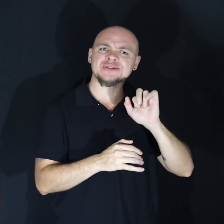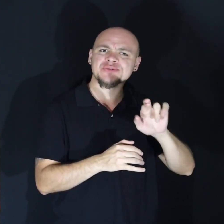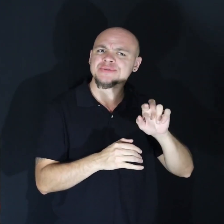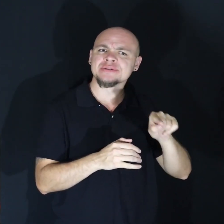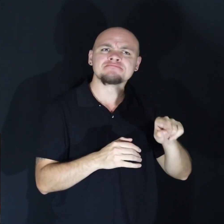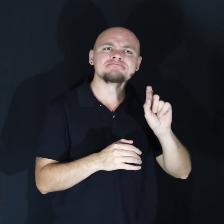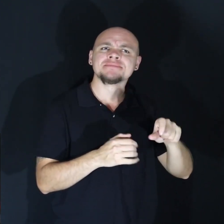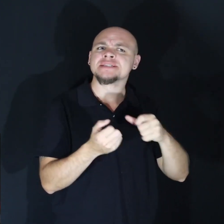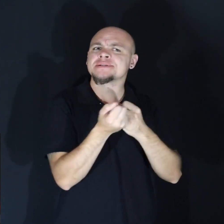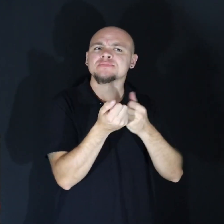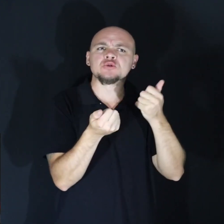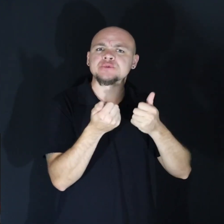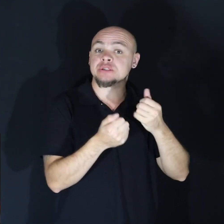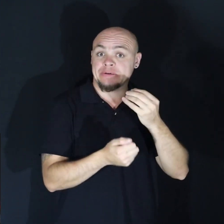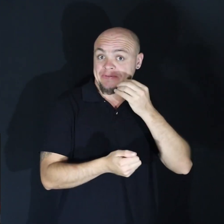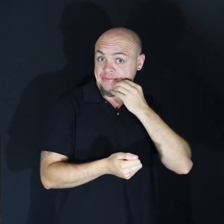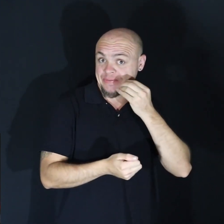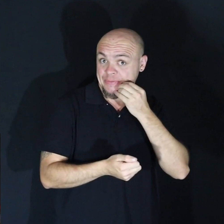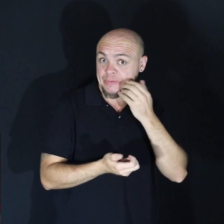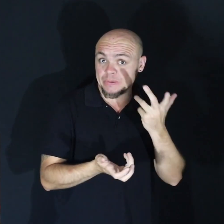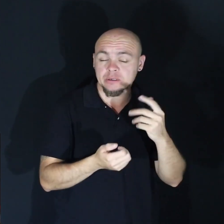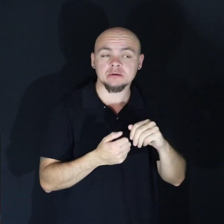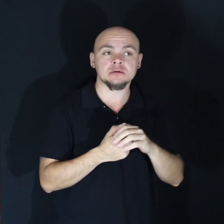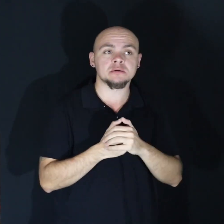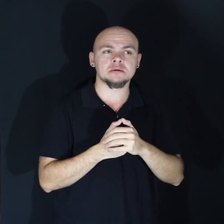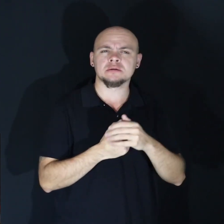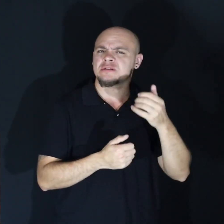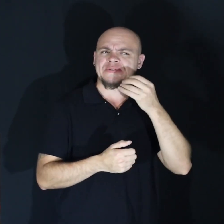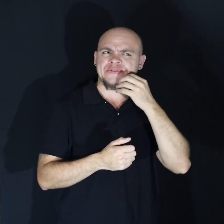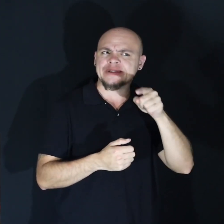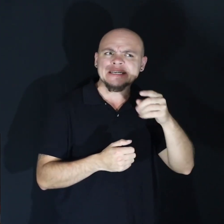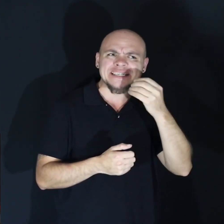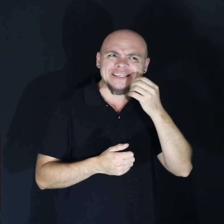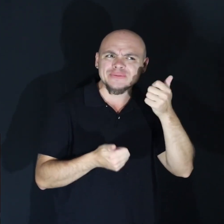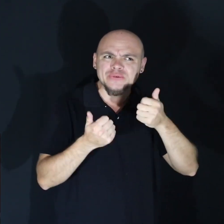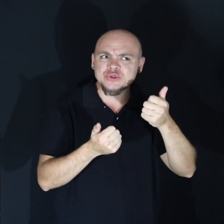shelter. Do they need food? What food do they eat?